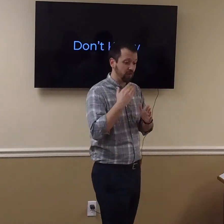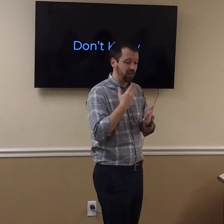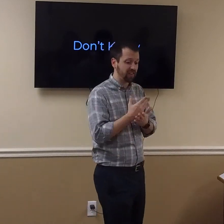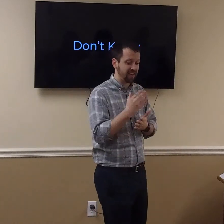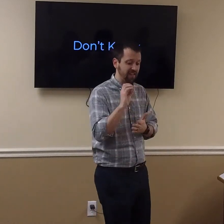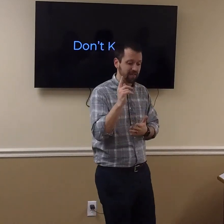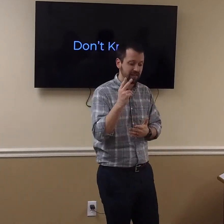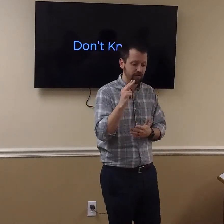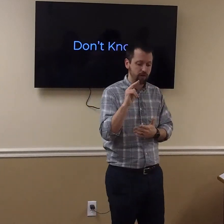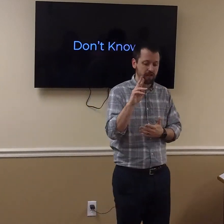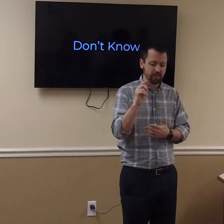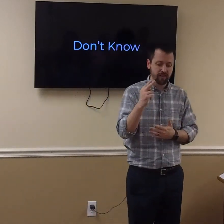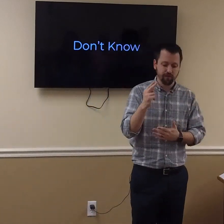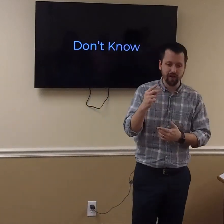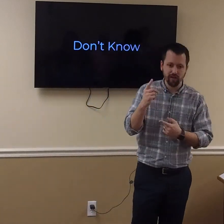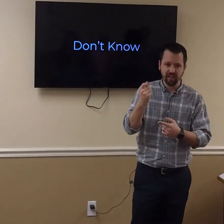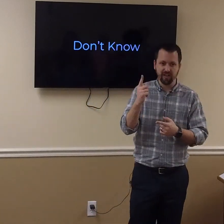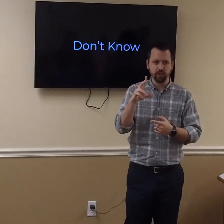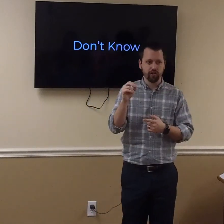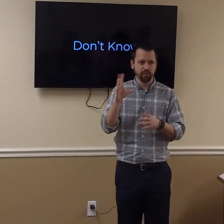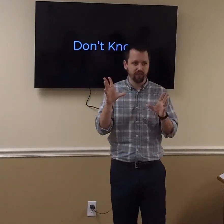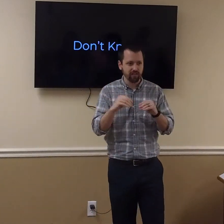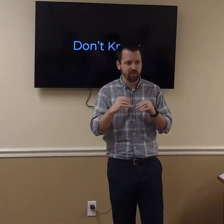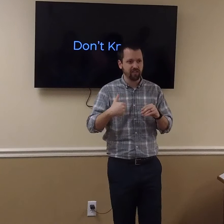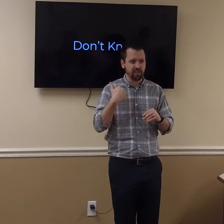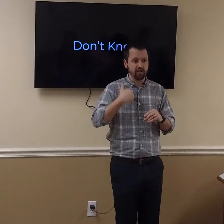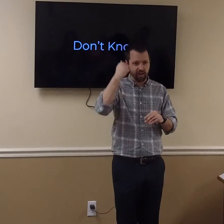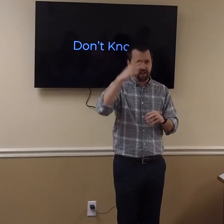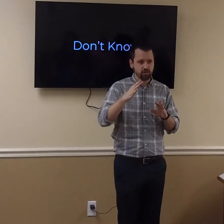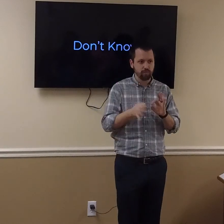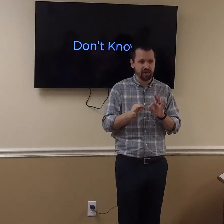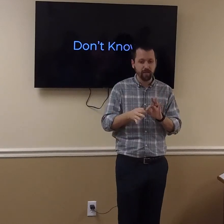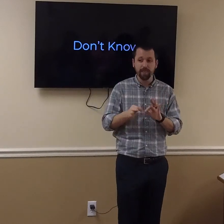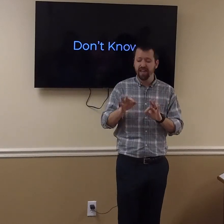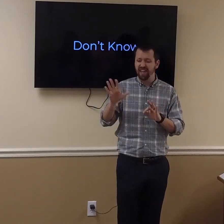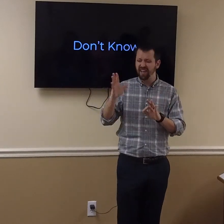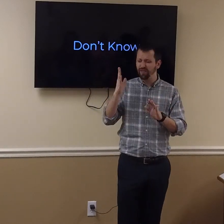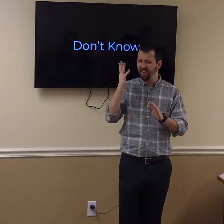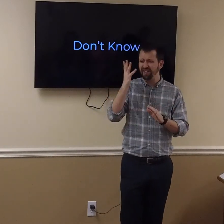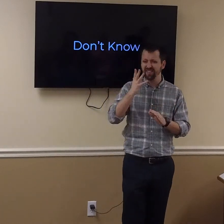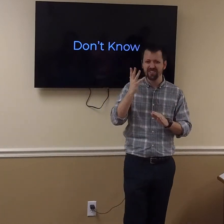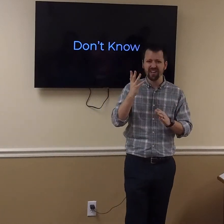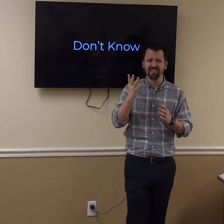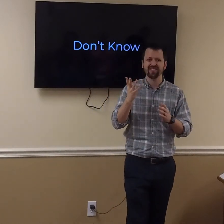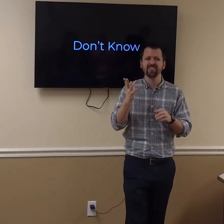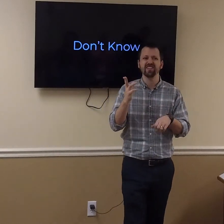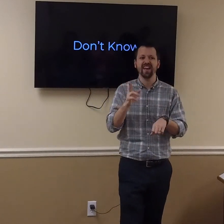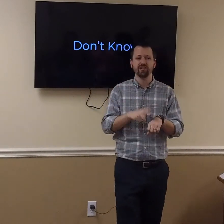good at that, his name is Ethan Roth. If you're ever in the 11:30 service and you see the younger guy interpreting, his face, he's just got this such